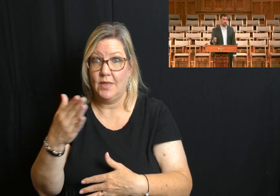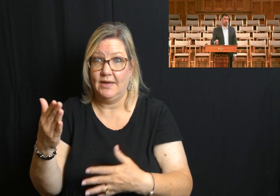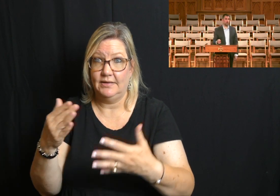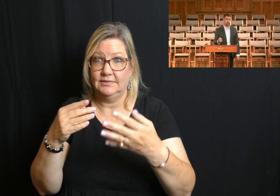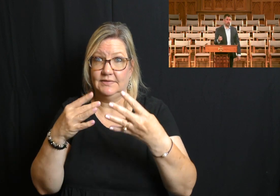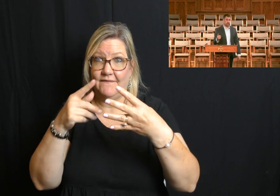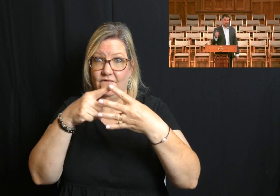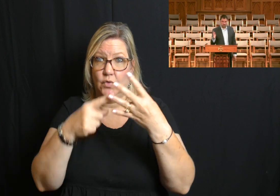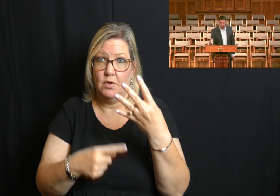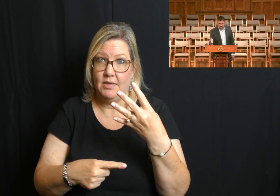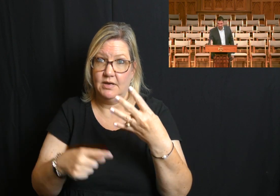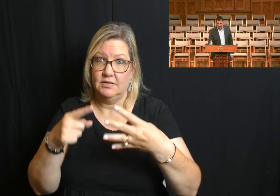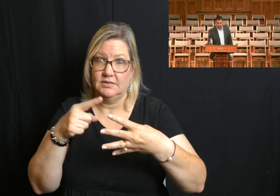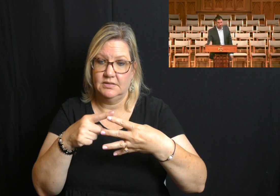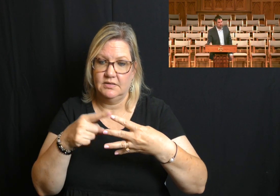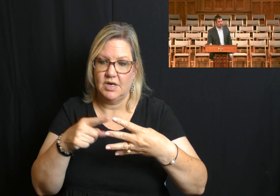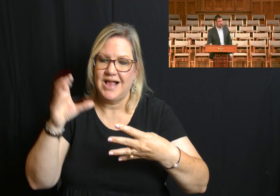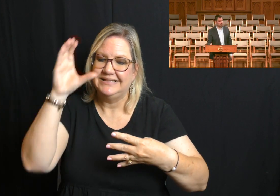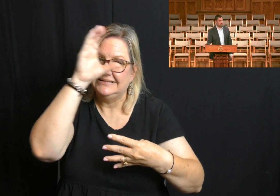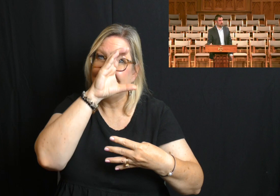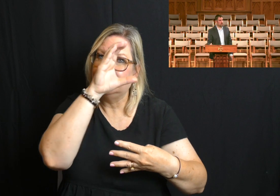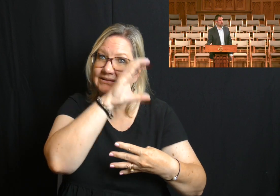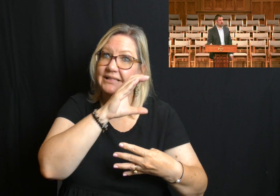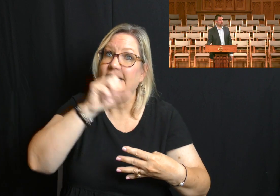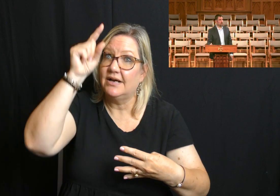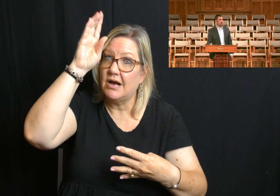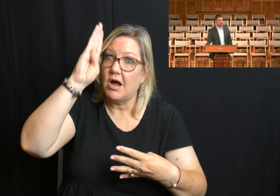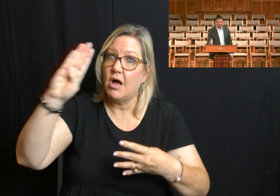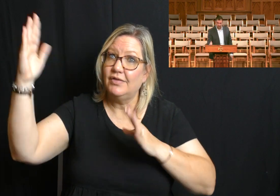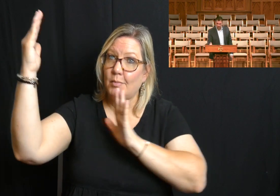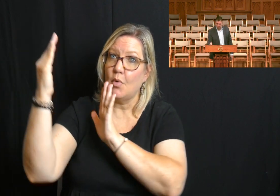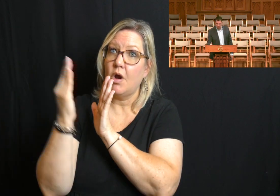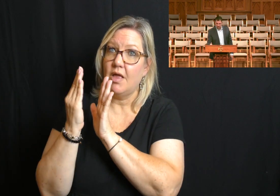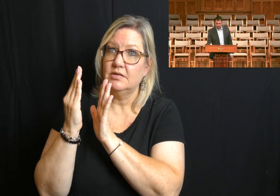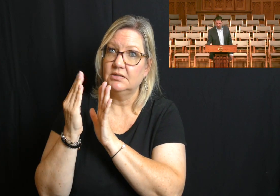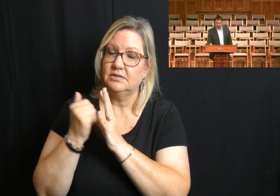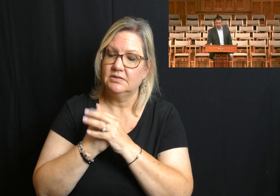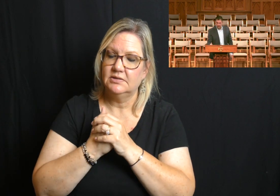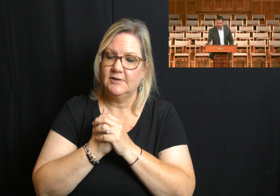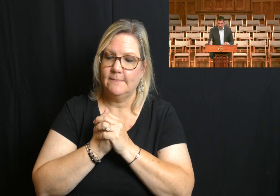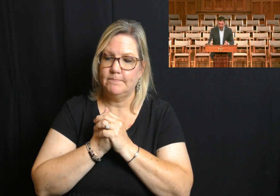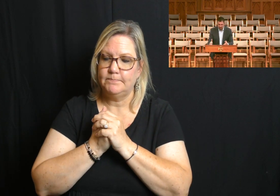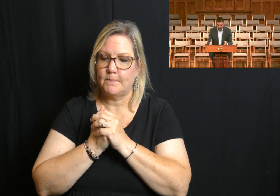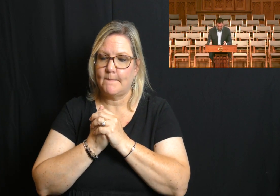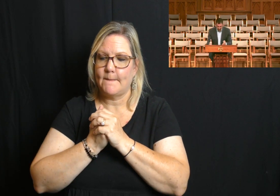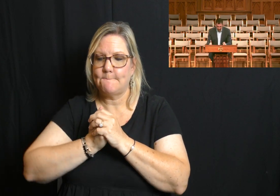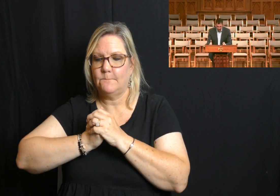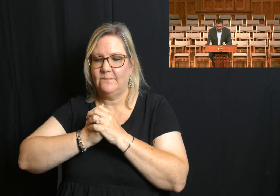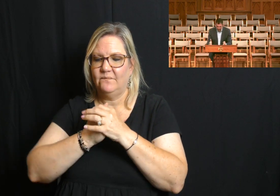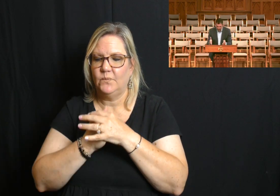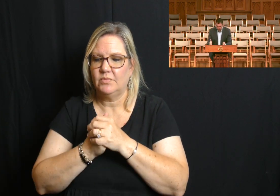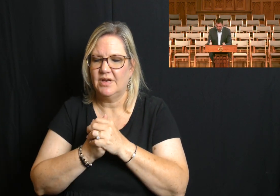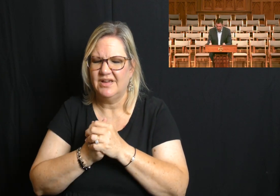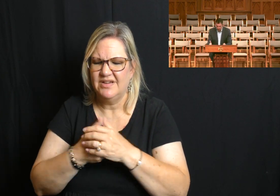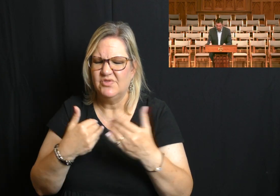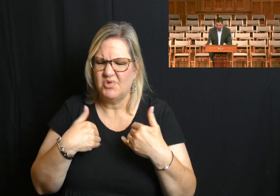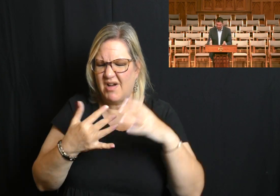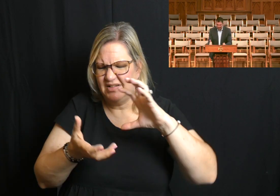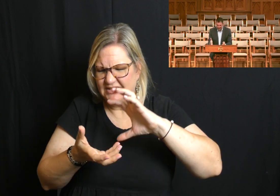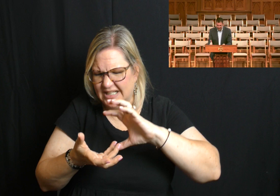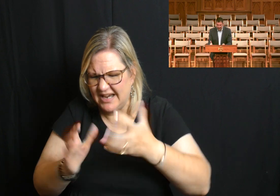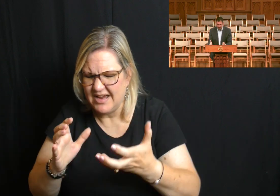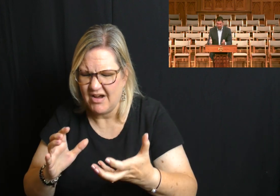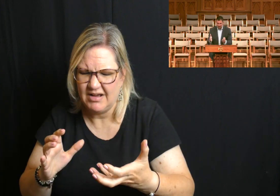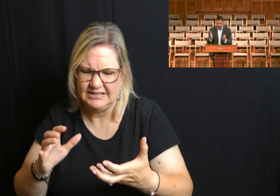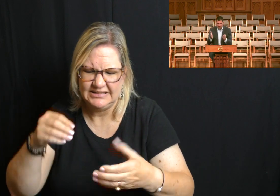one, seek God's presence. Seek God's presence. As you navigate the chaos and the noise of the world,